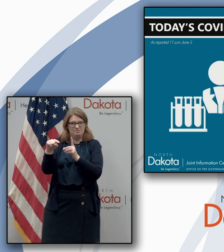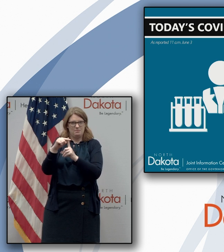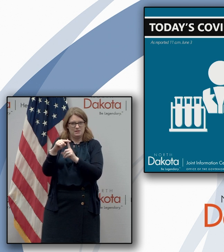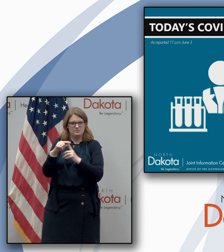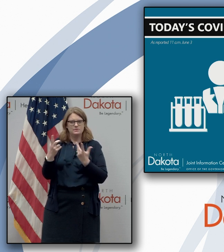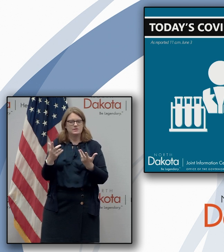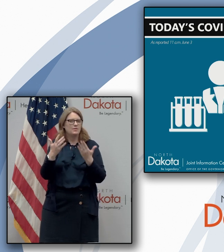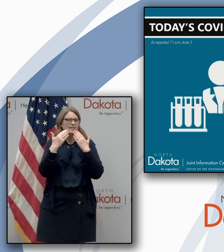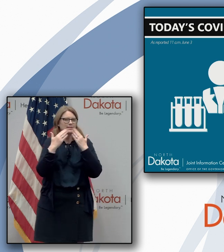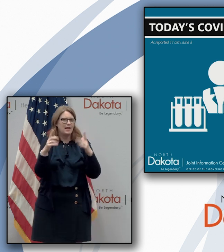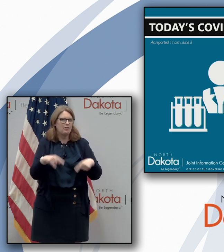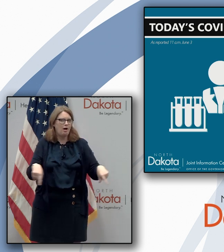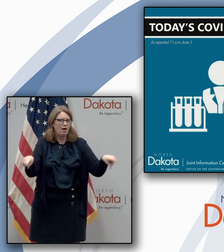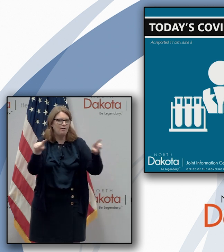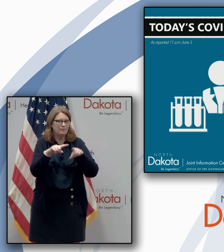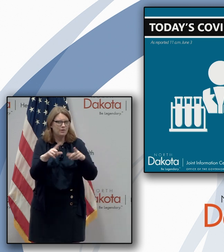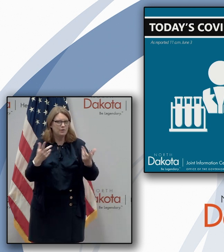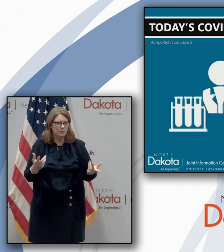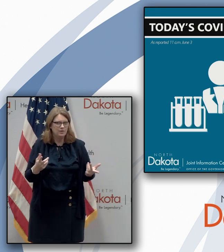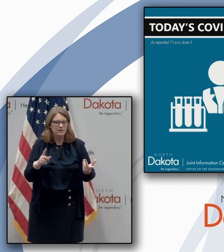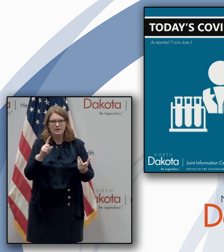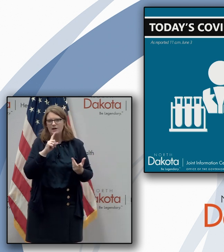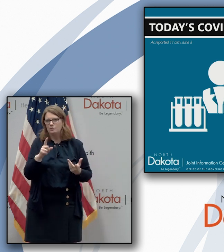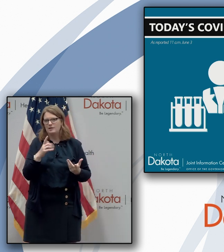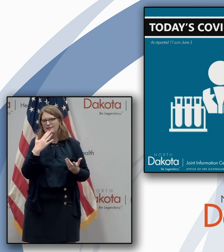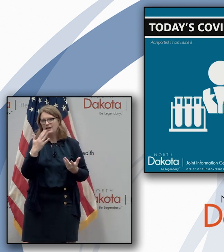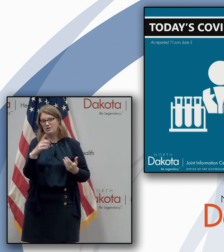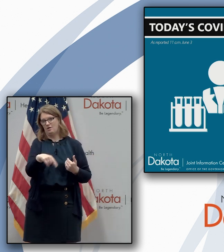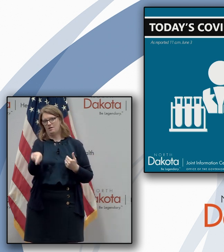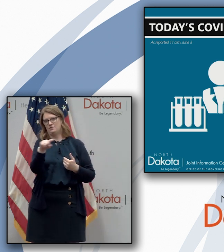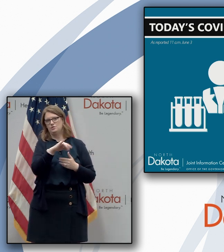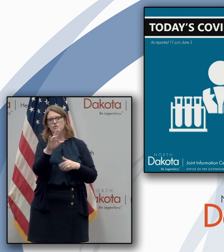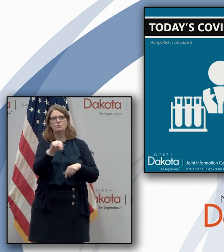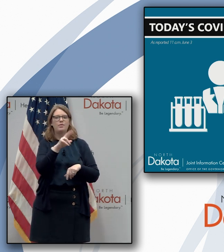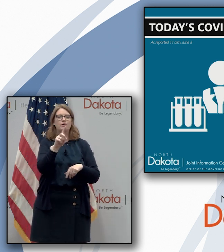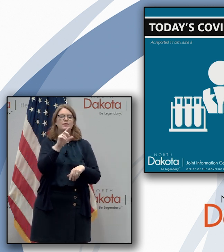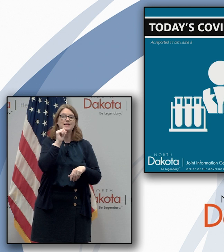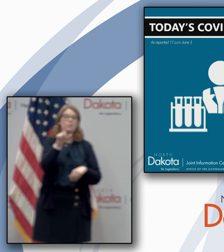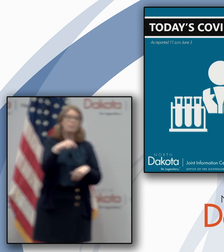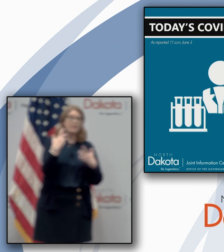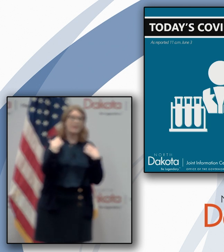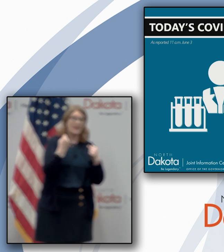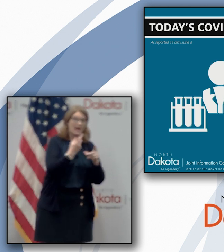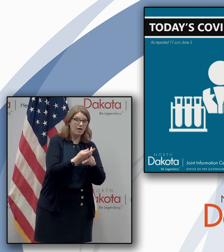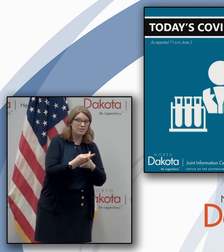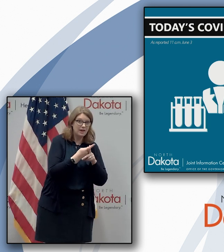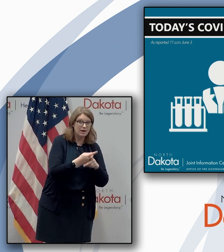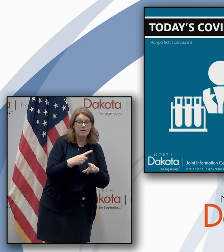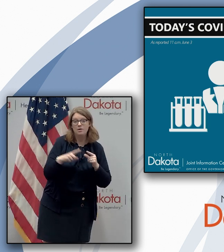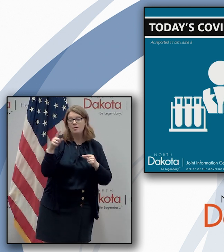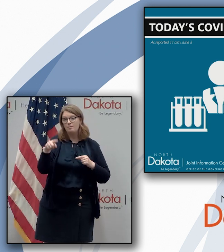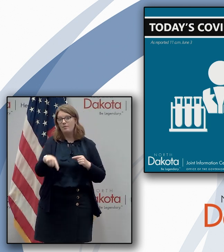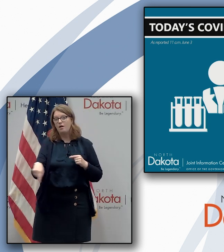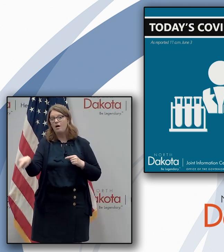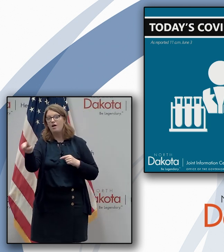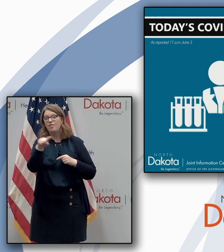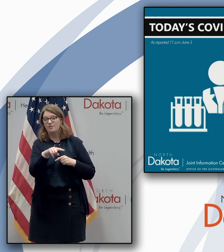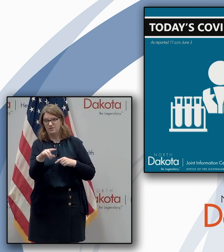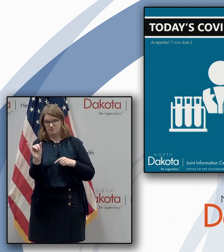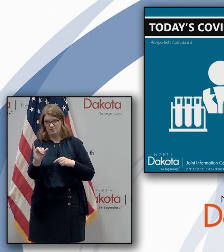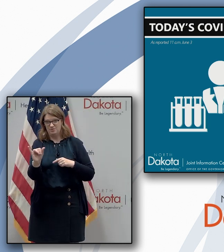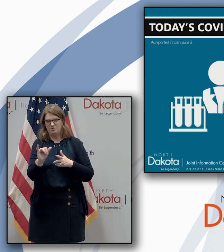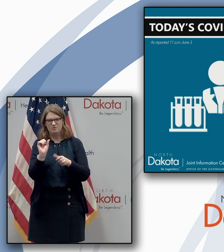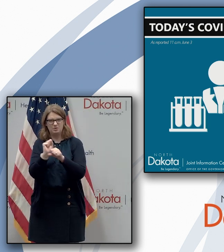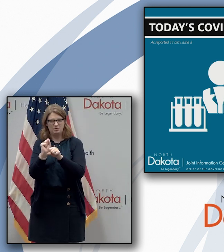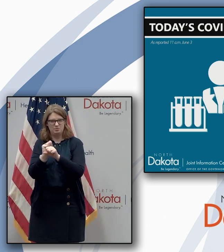testimony to everybody in North Dakota, not just those on the healthcare side, but everybody for all the great work they're doing. We've